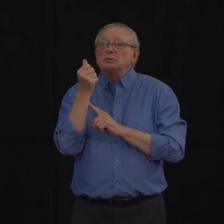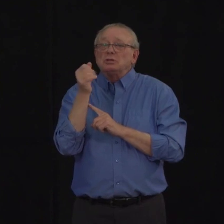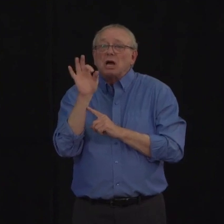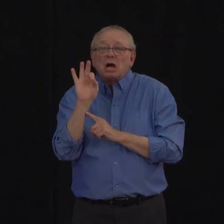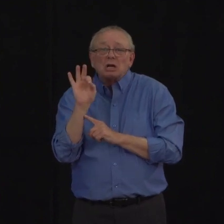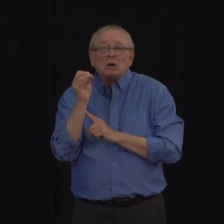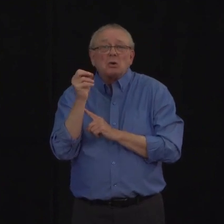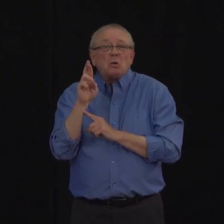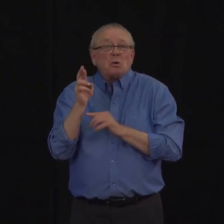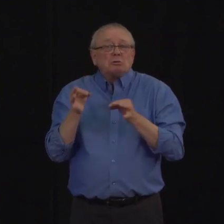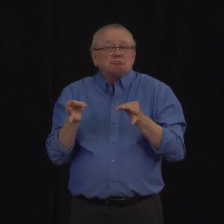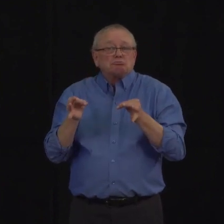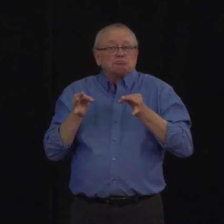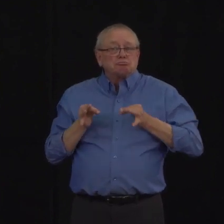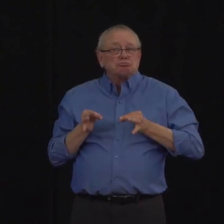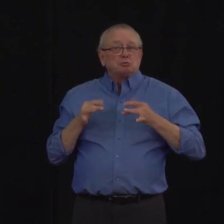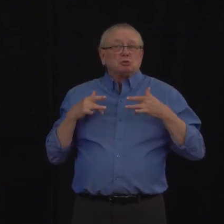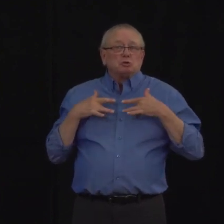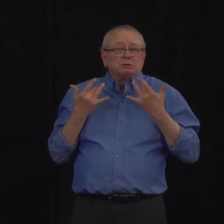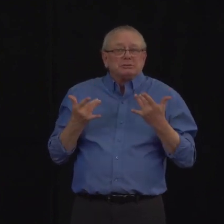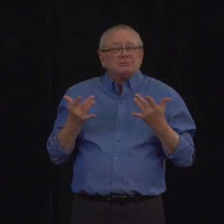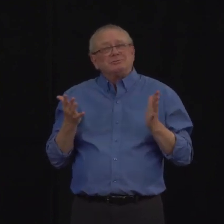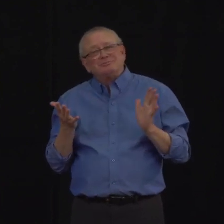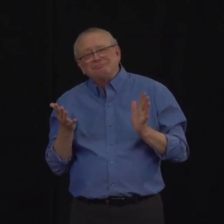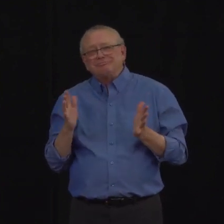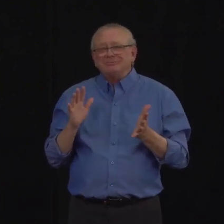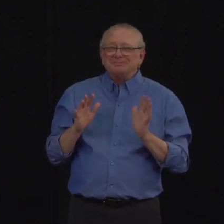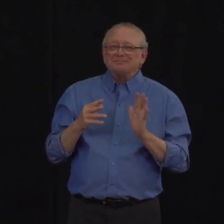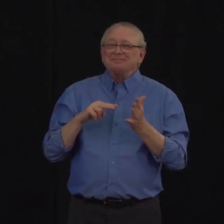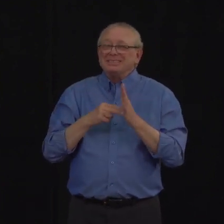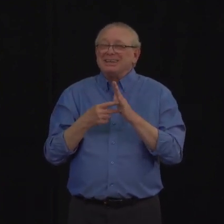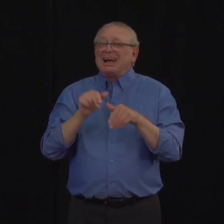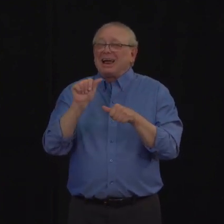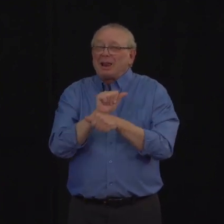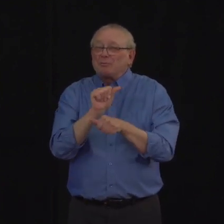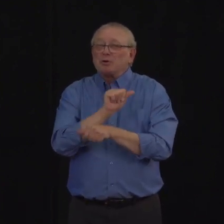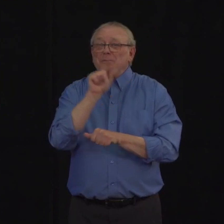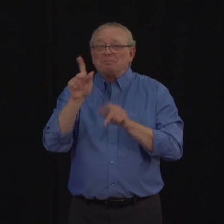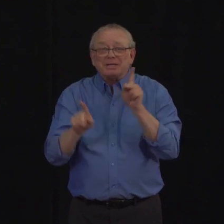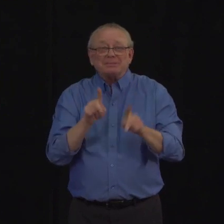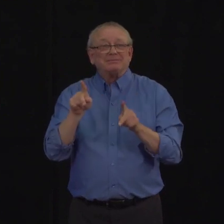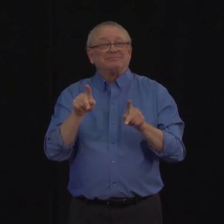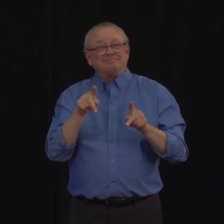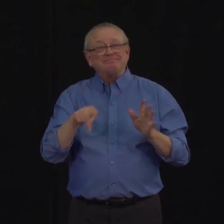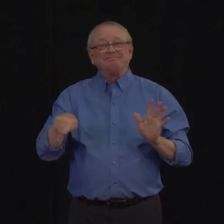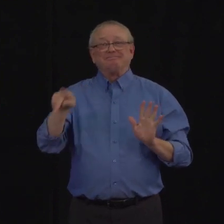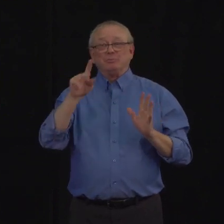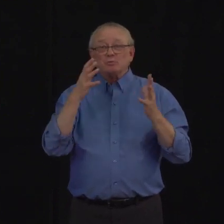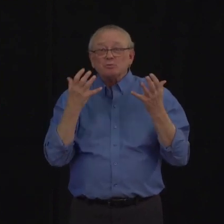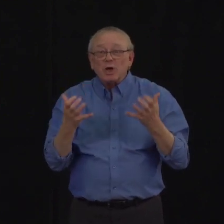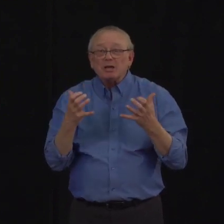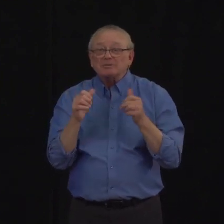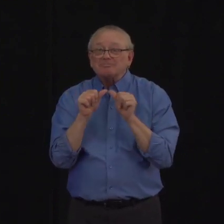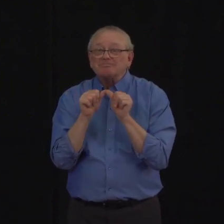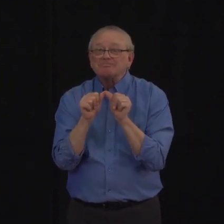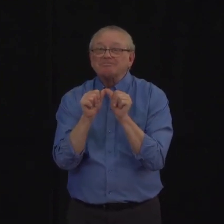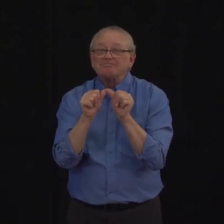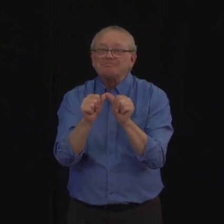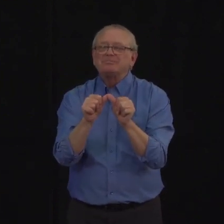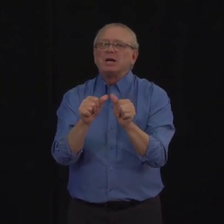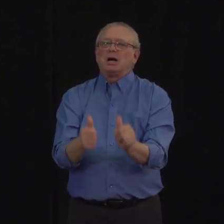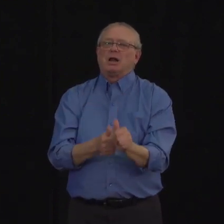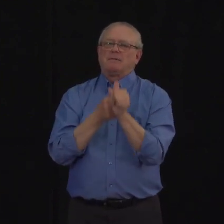to keep those numbers low. And so I would encourage Albertans to see this as an encouraging sign to continue following public health